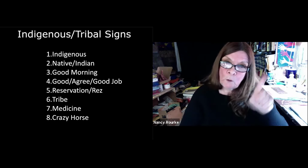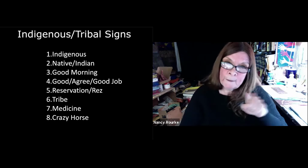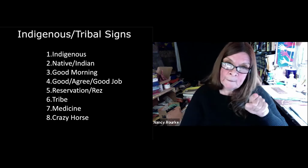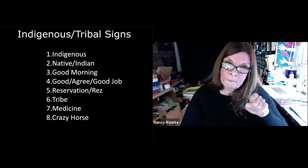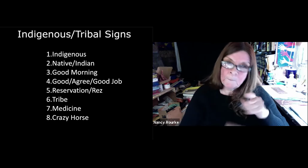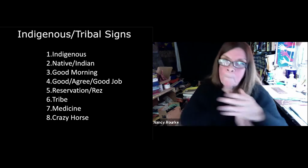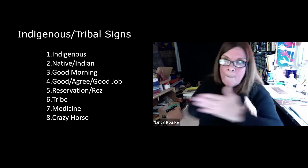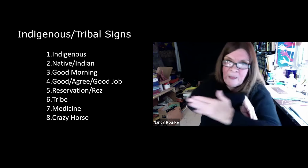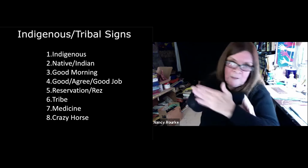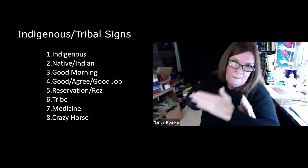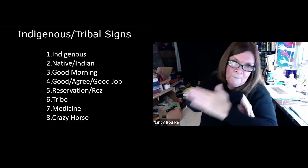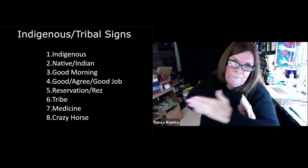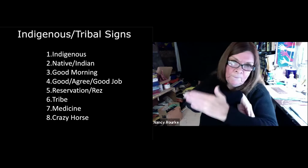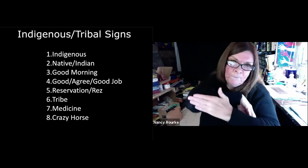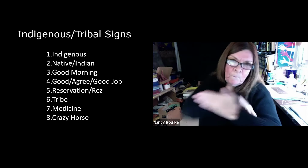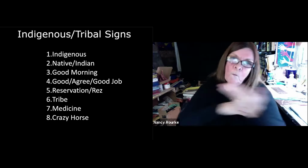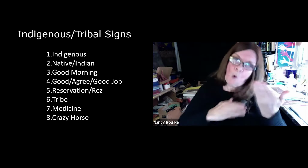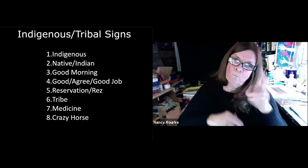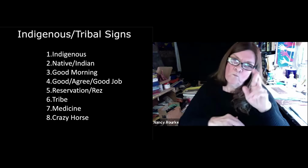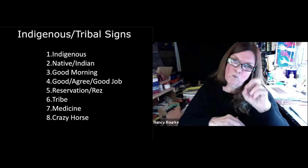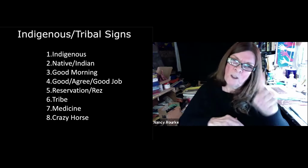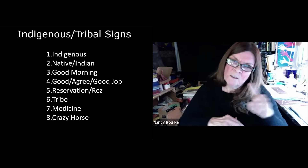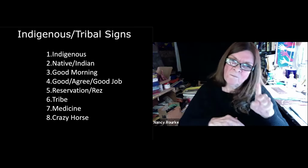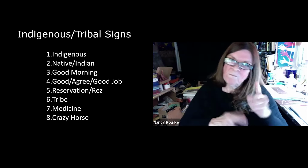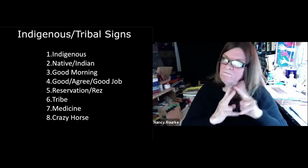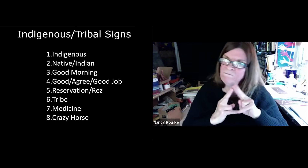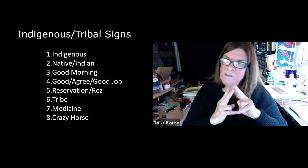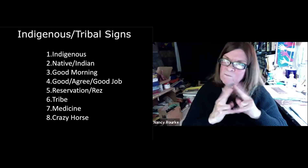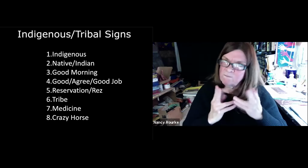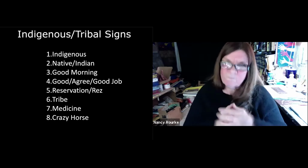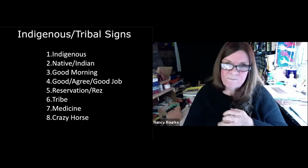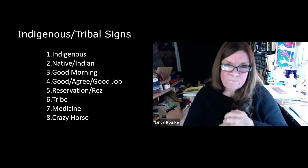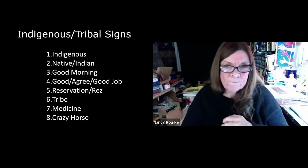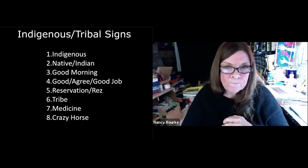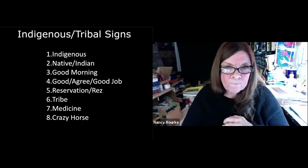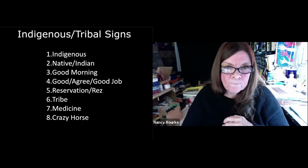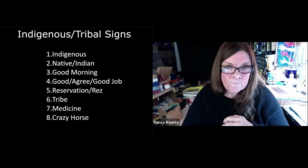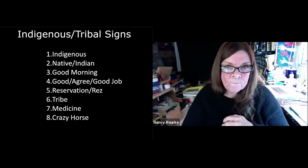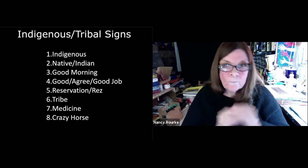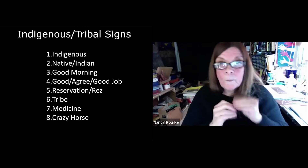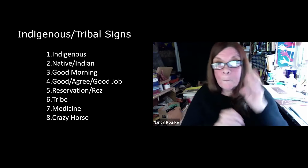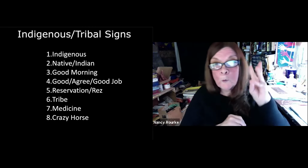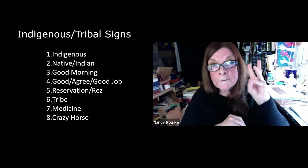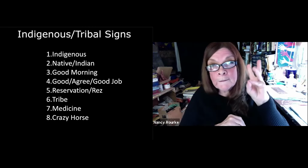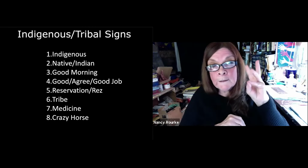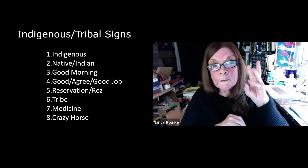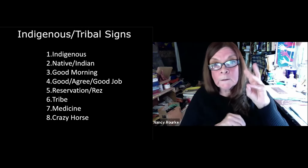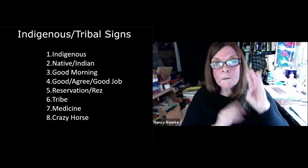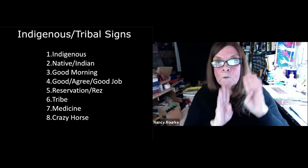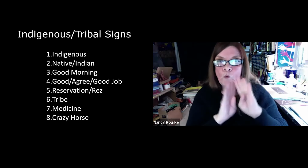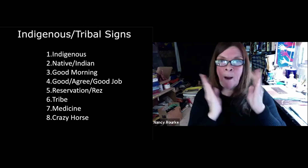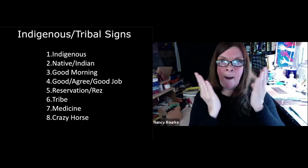Reservation, or as some call it, just res. And I just use this sign right here. Or you could just sign R-E-Z for res.